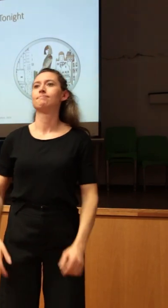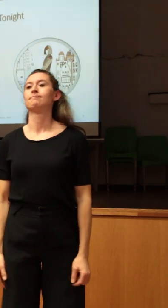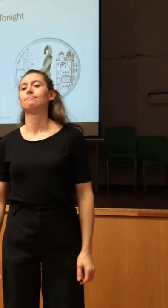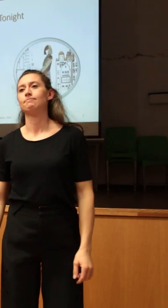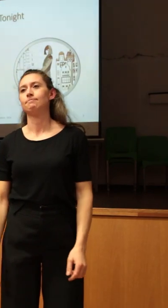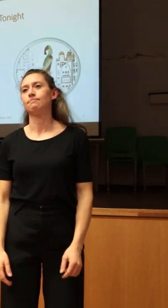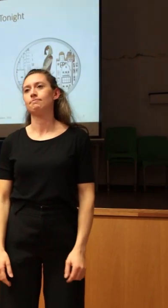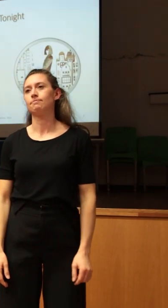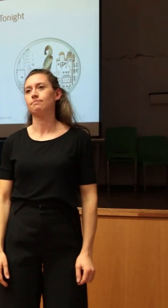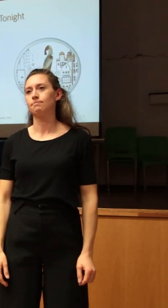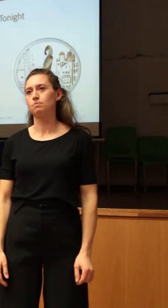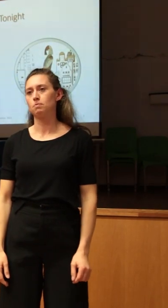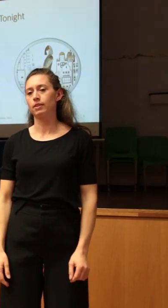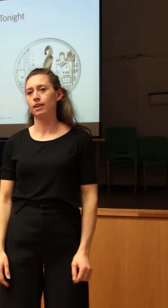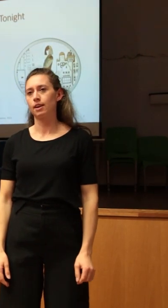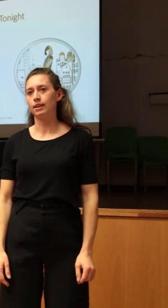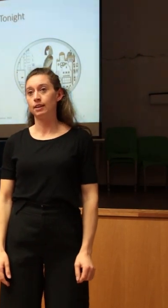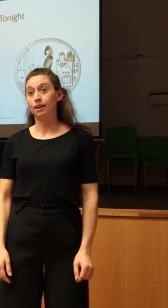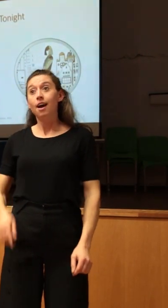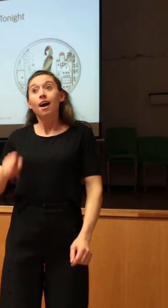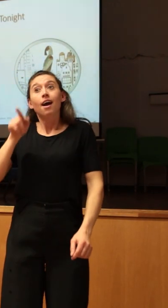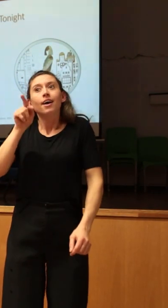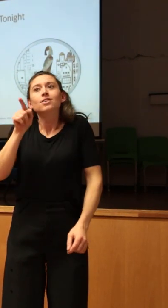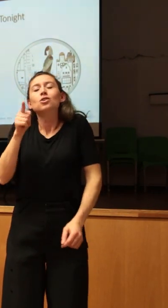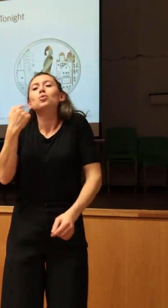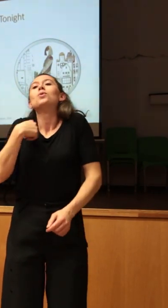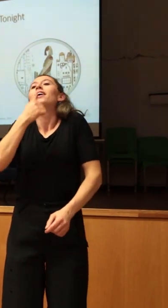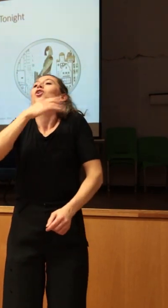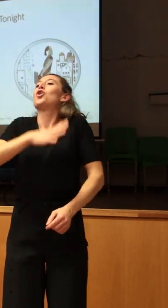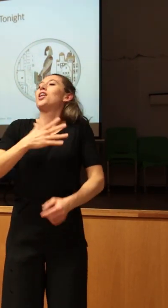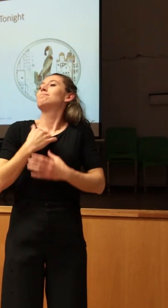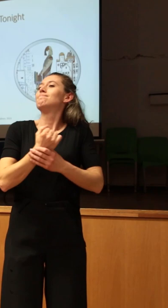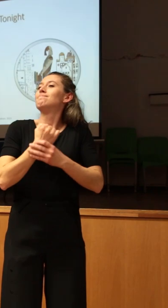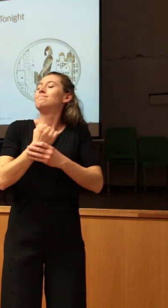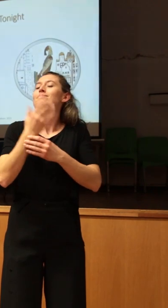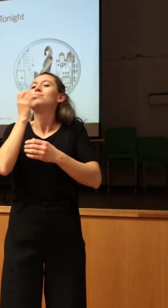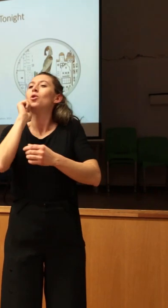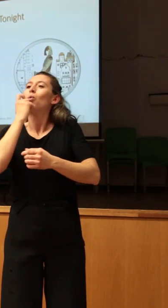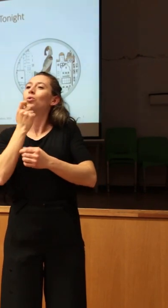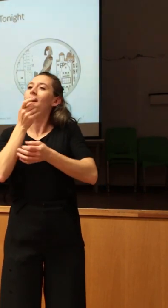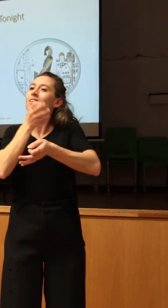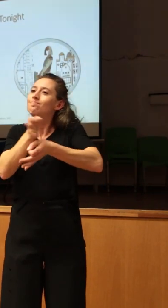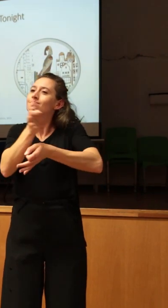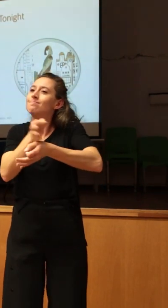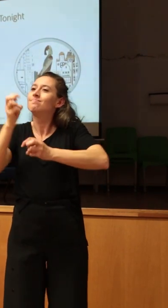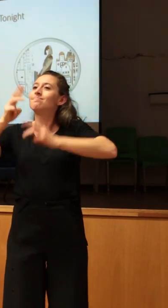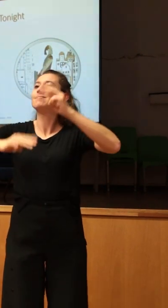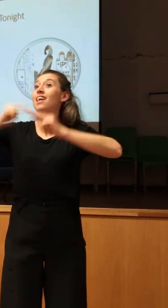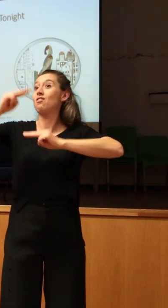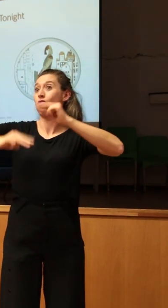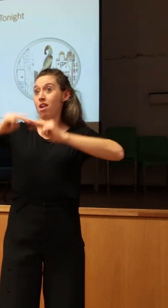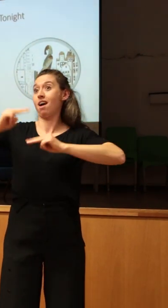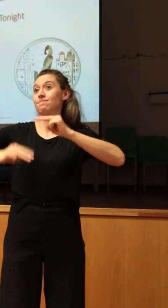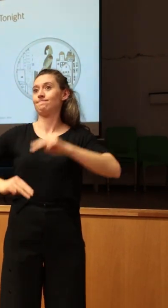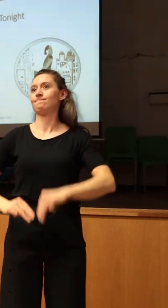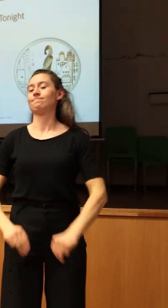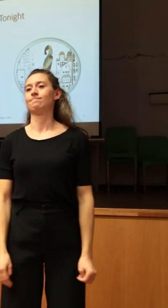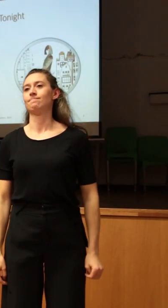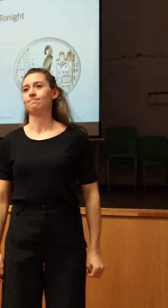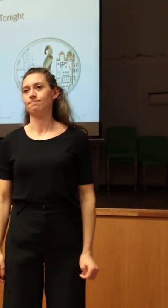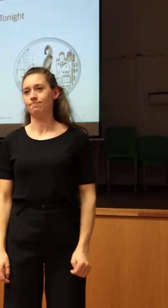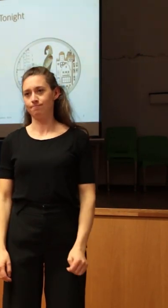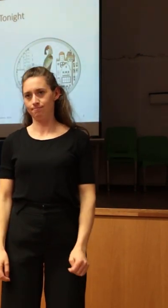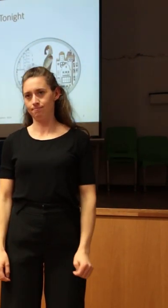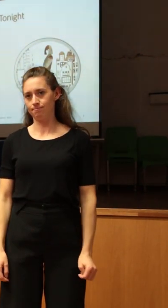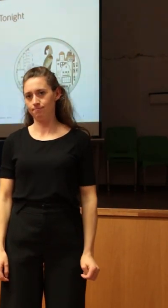one of my favorite metaphorical stories. Y esa es una de mis historias favoritas metafóricas. And now we're going to go to Adler and I forgot to turn